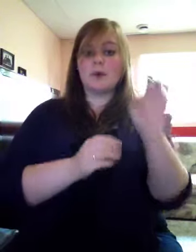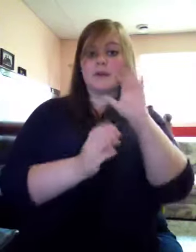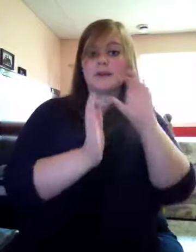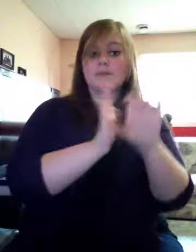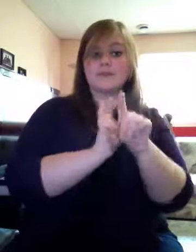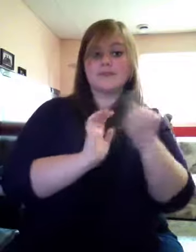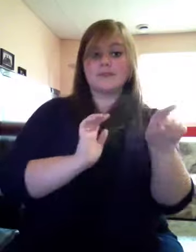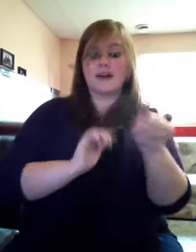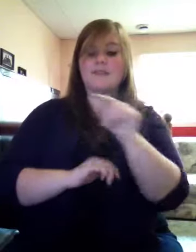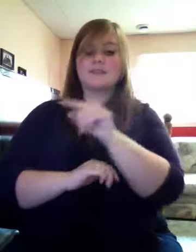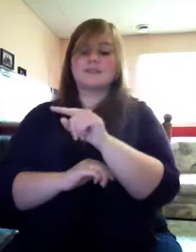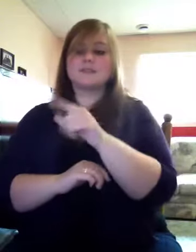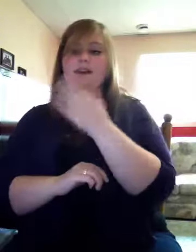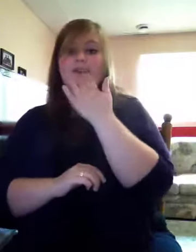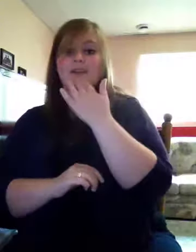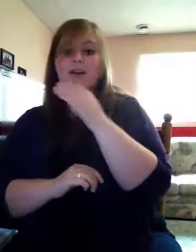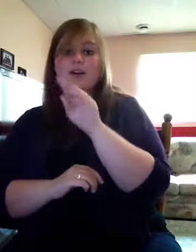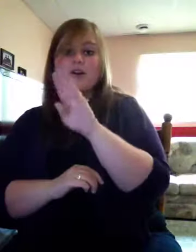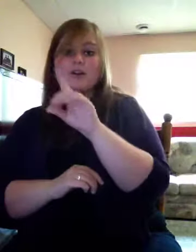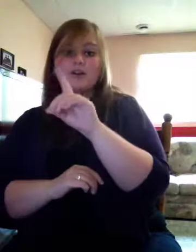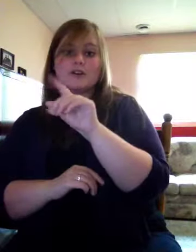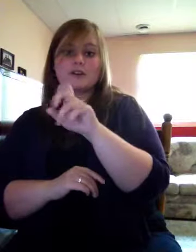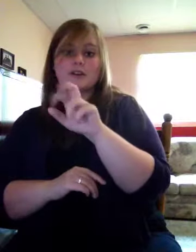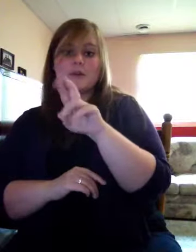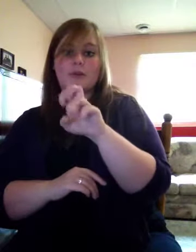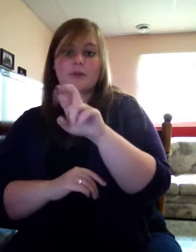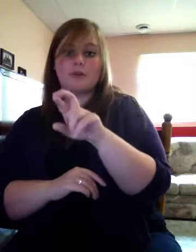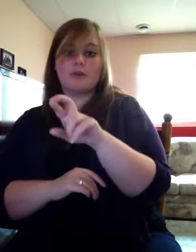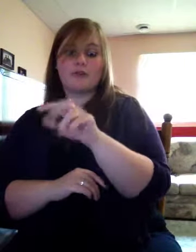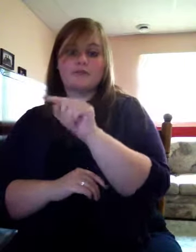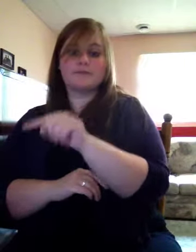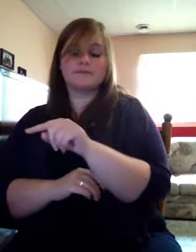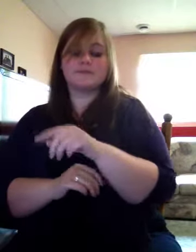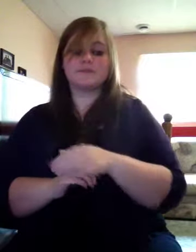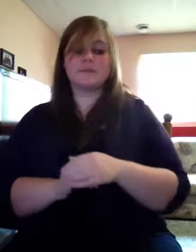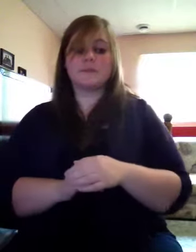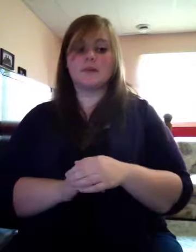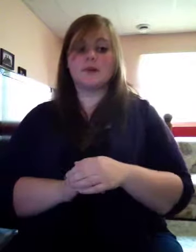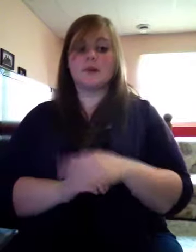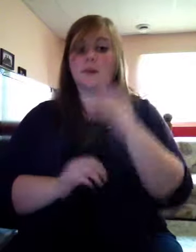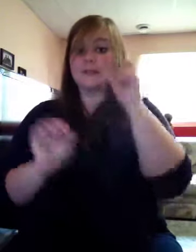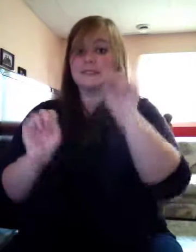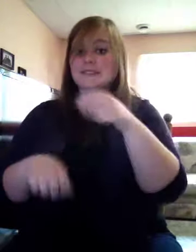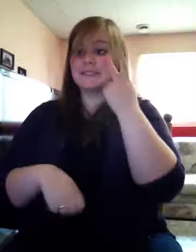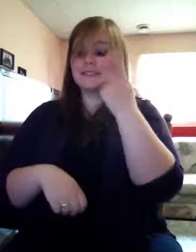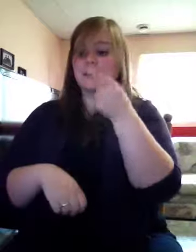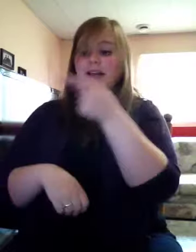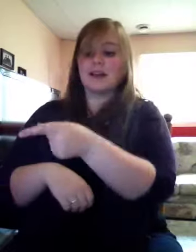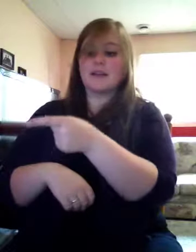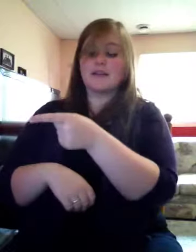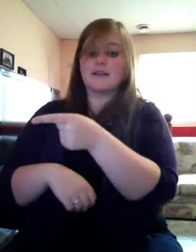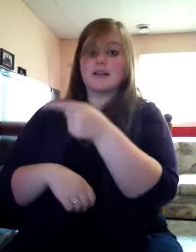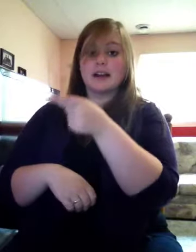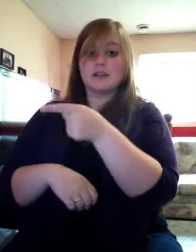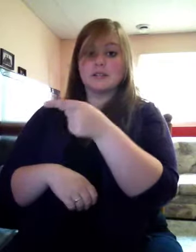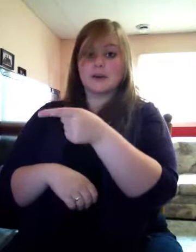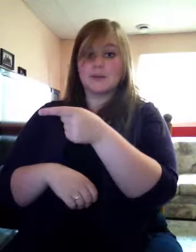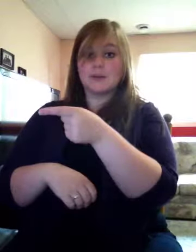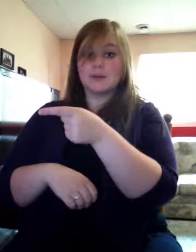is our landmark for determination of the aorta. And we can see the color-power Doppler image towards the right, showing pulsations of blood within this